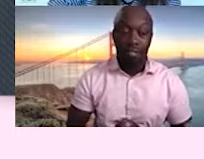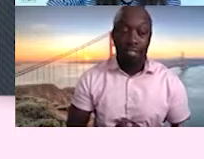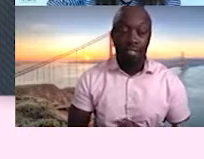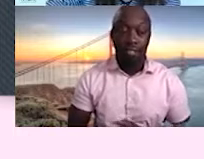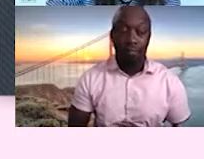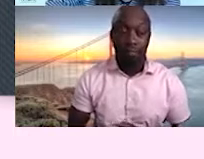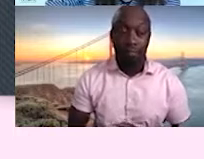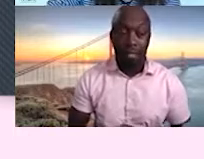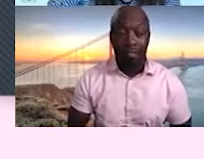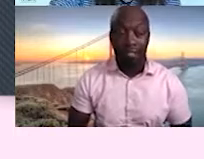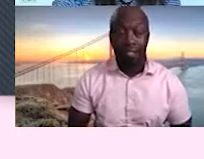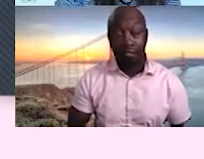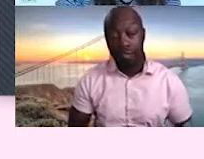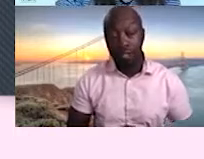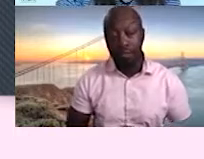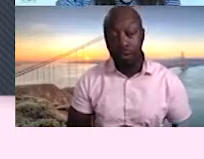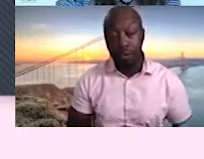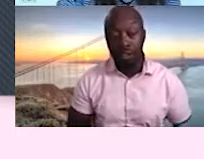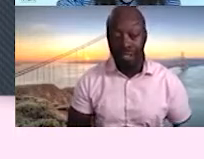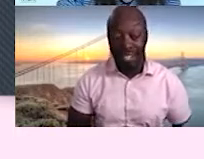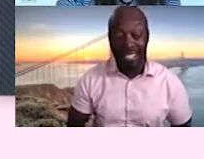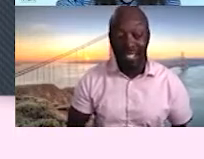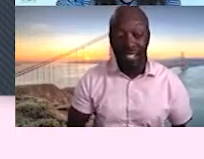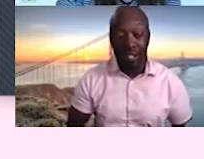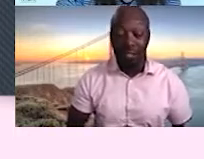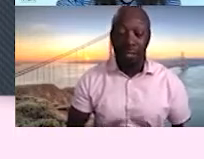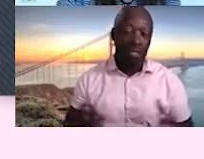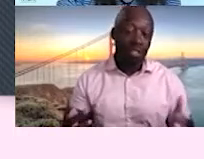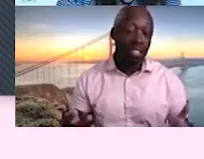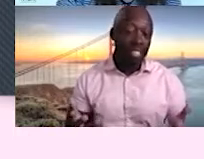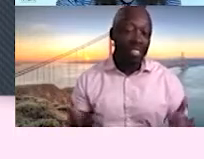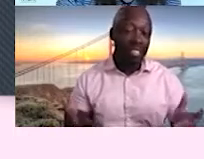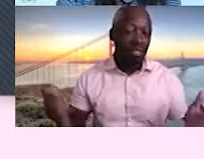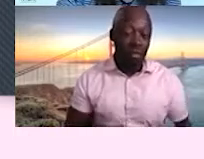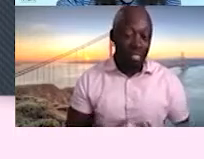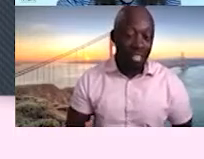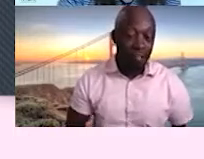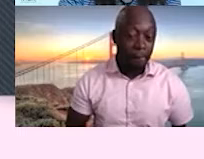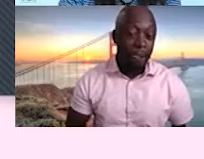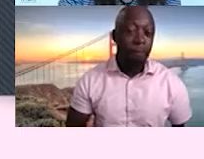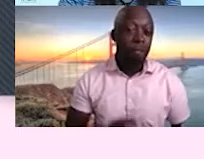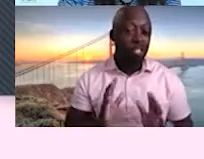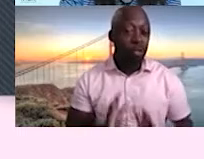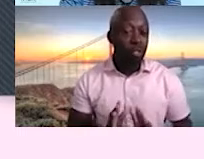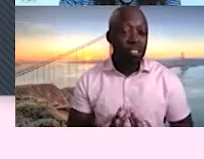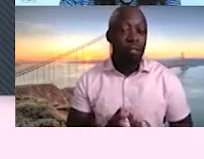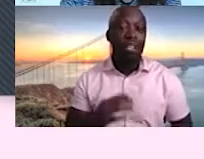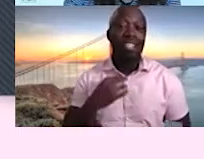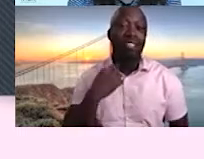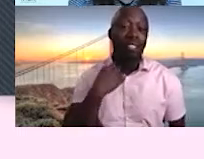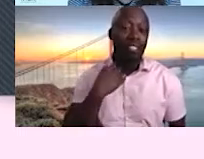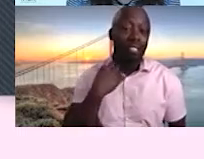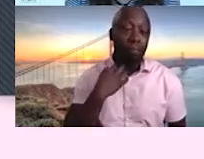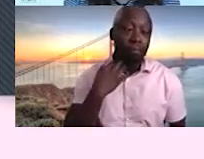if they're maybe even 3 or 4 already. Some people start late, that's totally fine. But usually